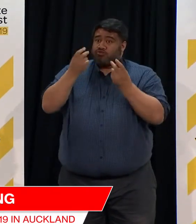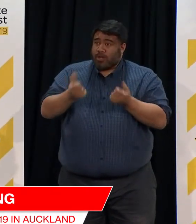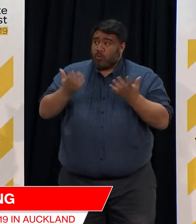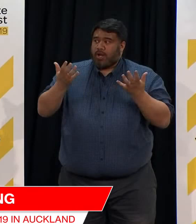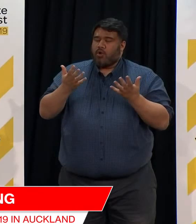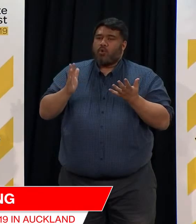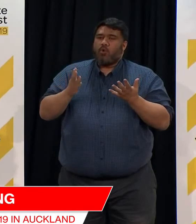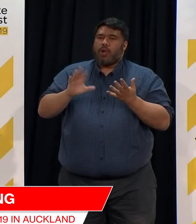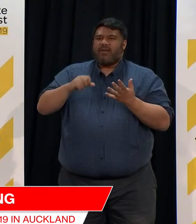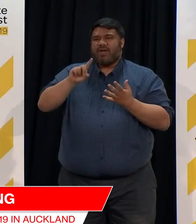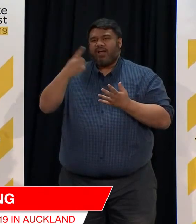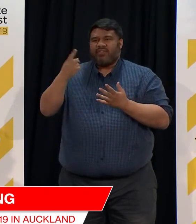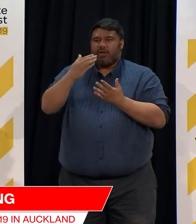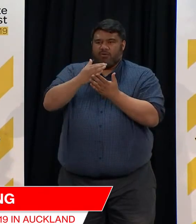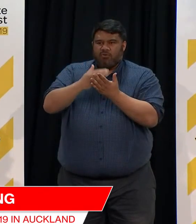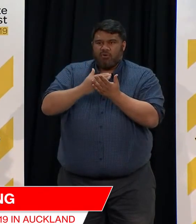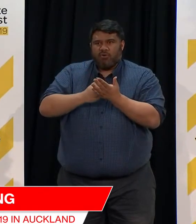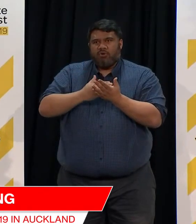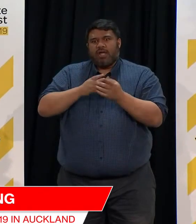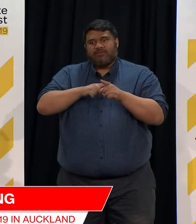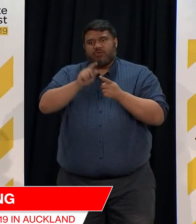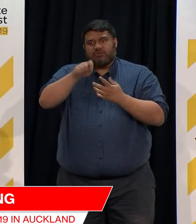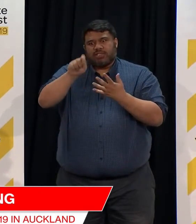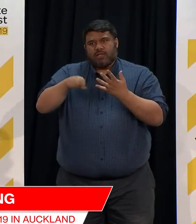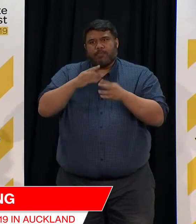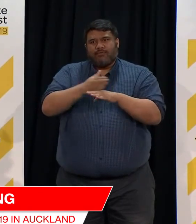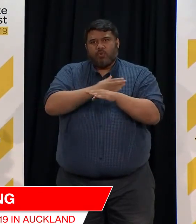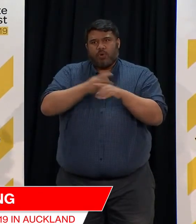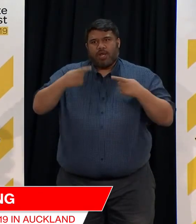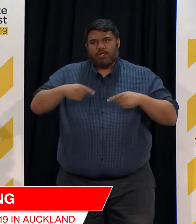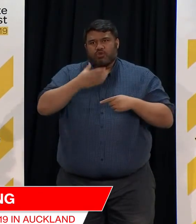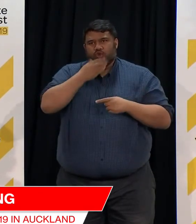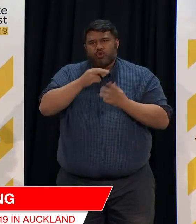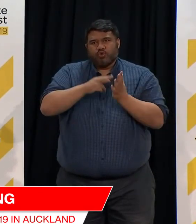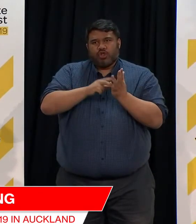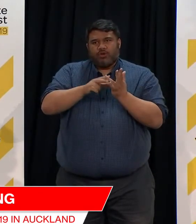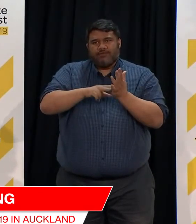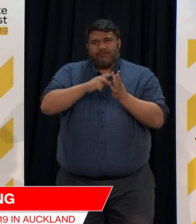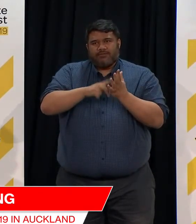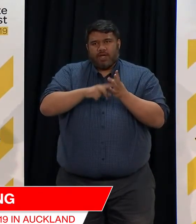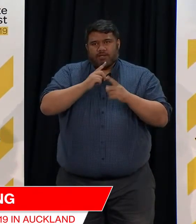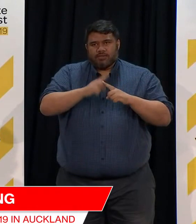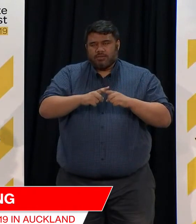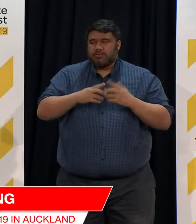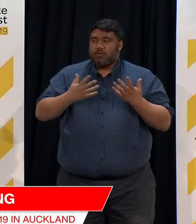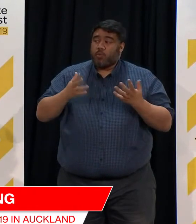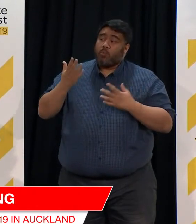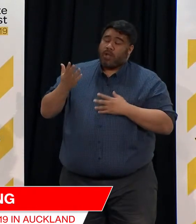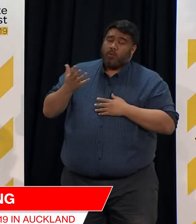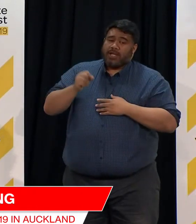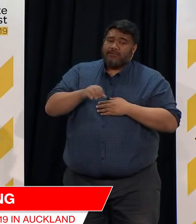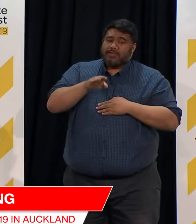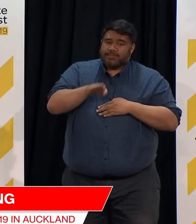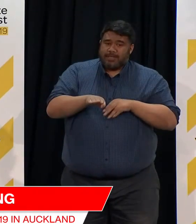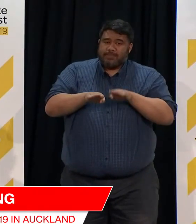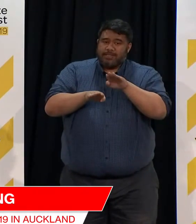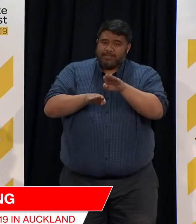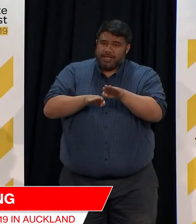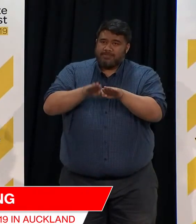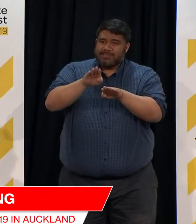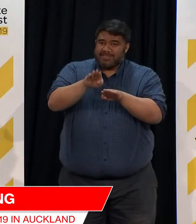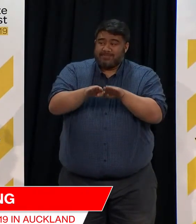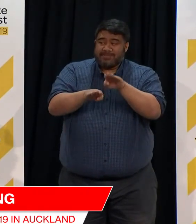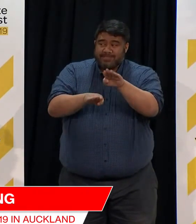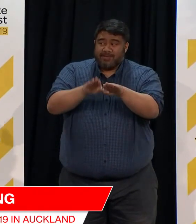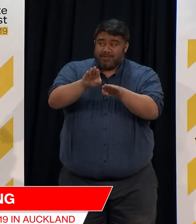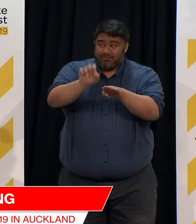part of the process. For us, we look at a variety of different things. Maybe I could talk through the steps in the process. So